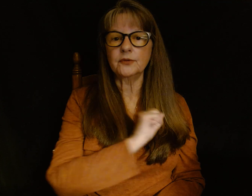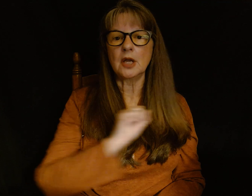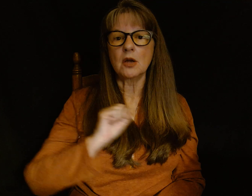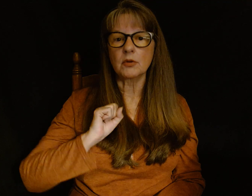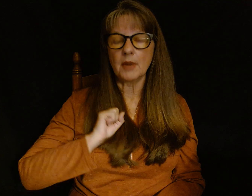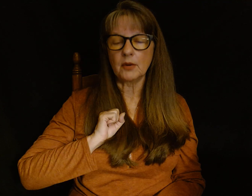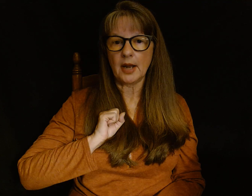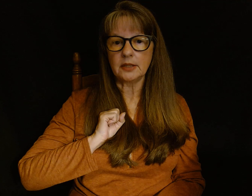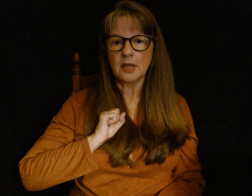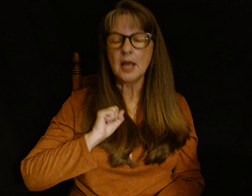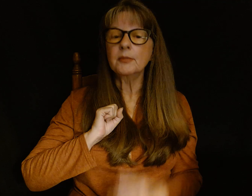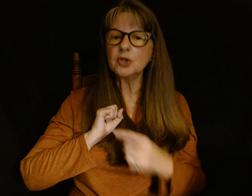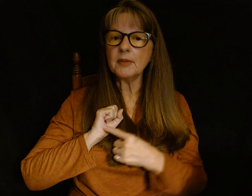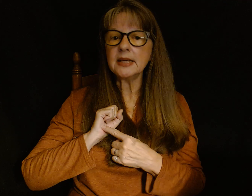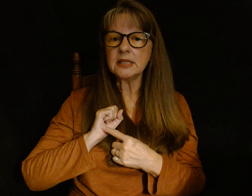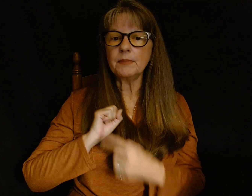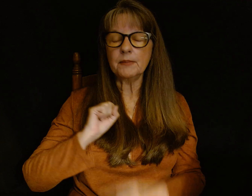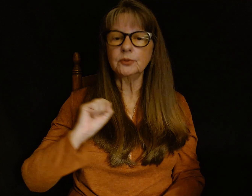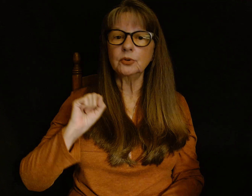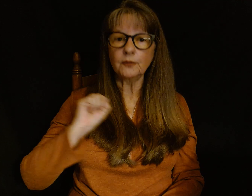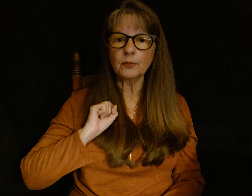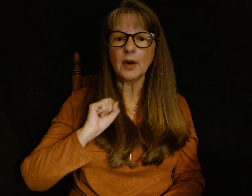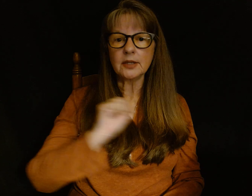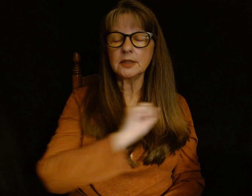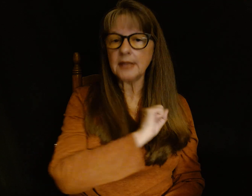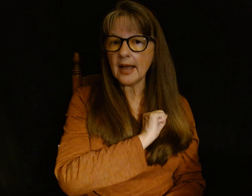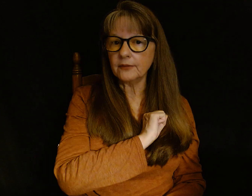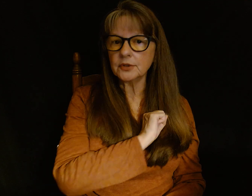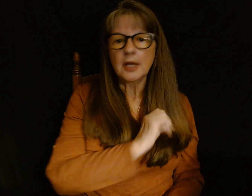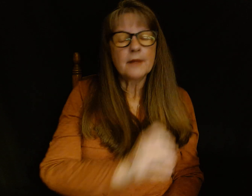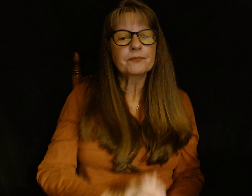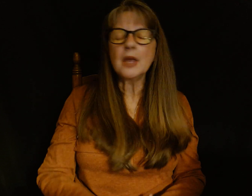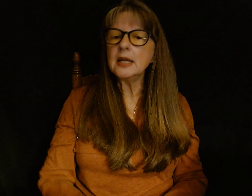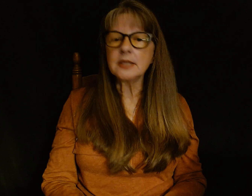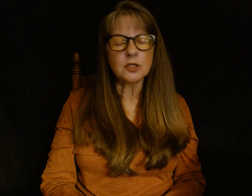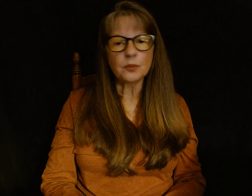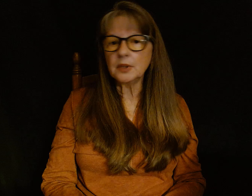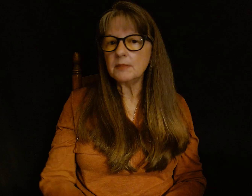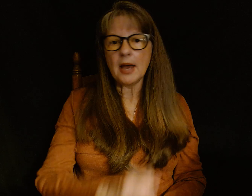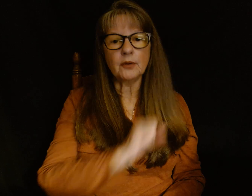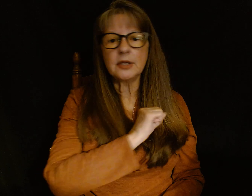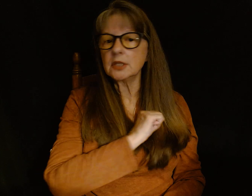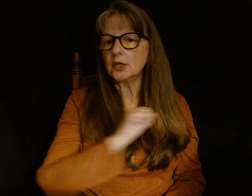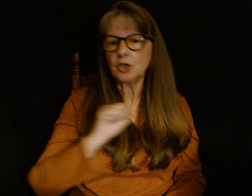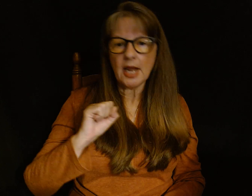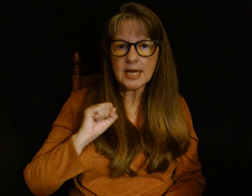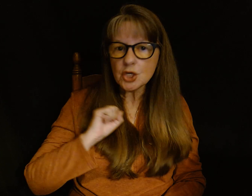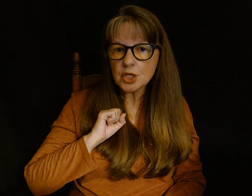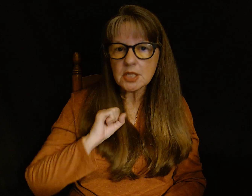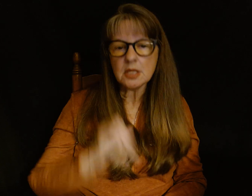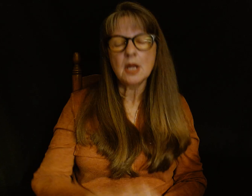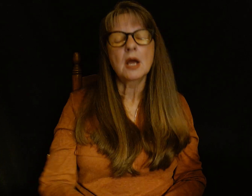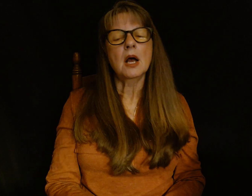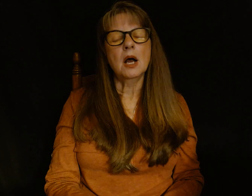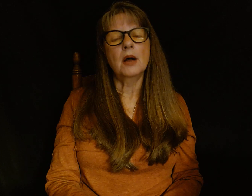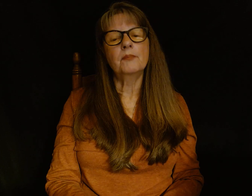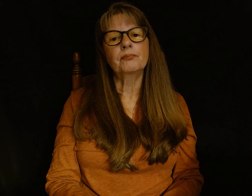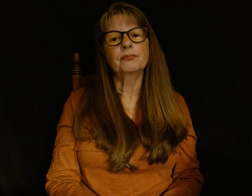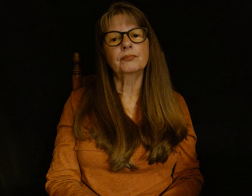go to my right. But you may see people do from right to left. And it doesn't really matter. It's not changing.